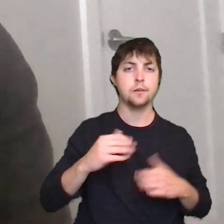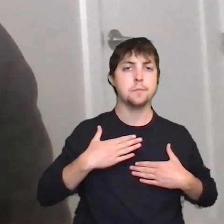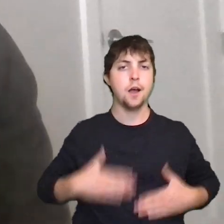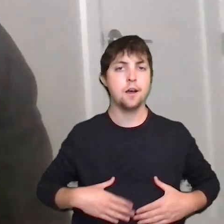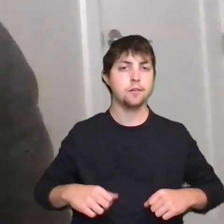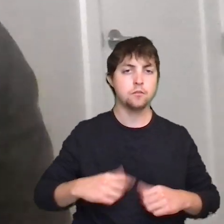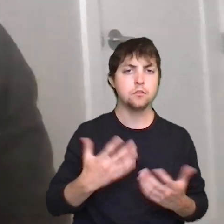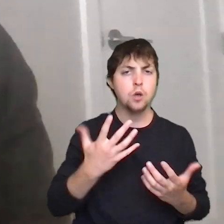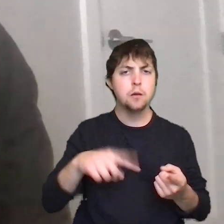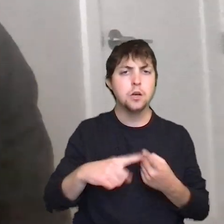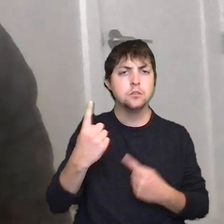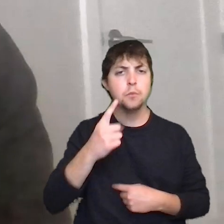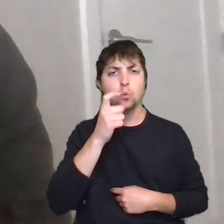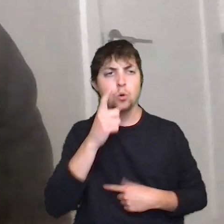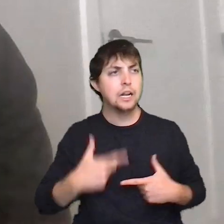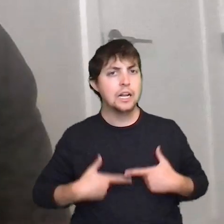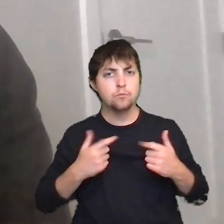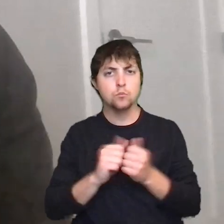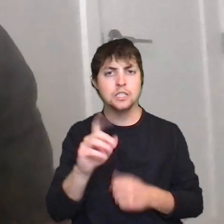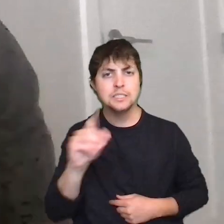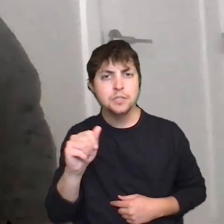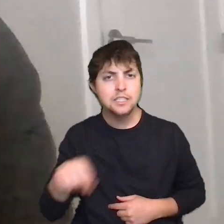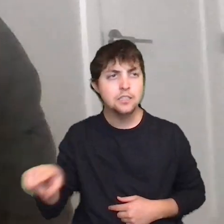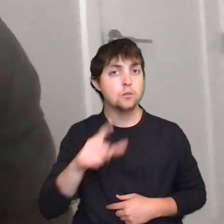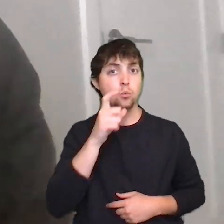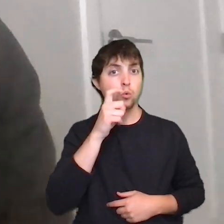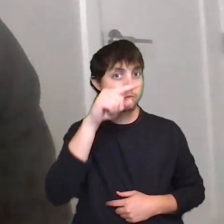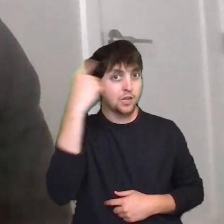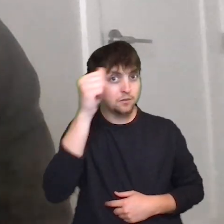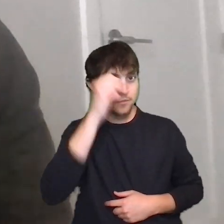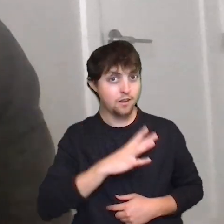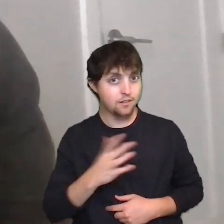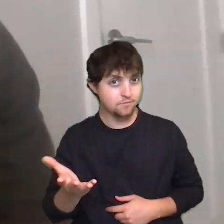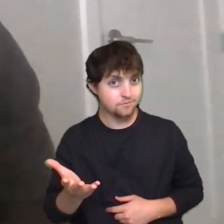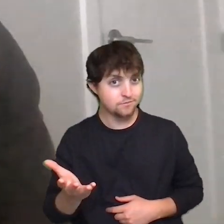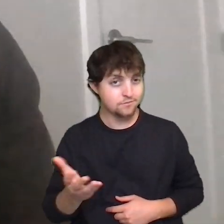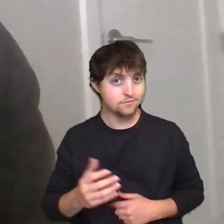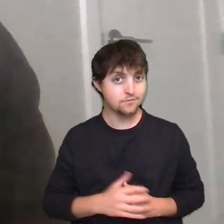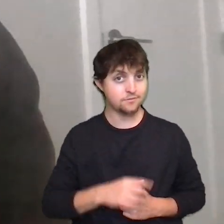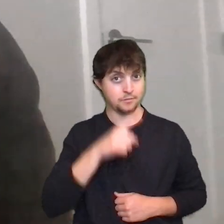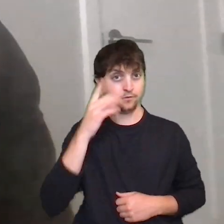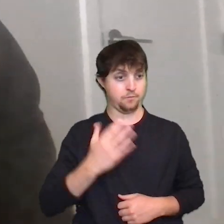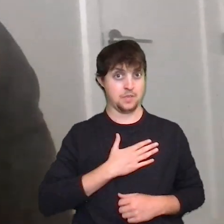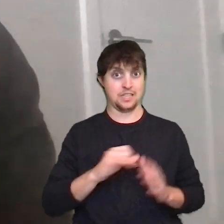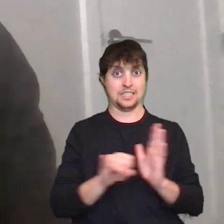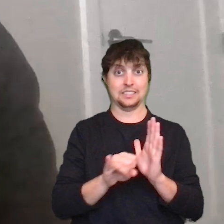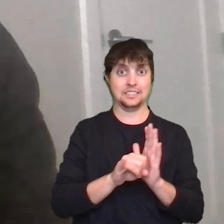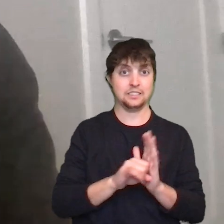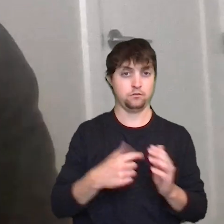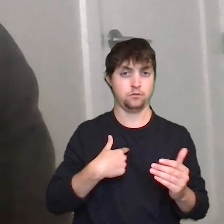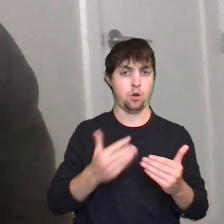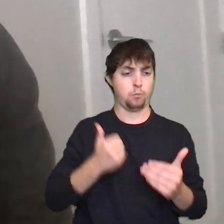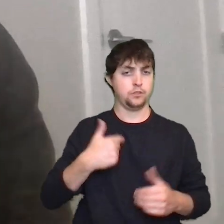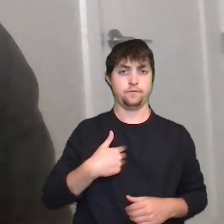But what about someone who does live with a disability, who is a Black male? Because of my identities, I almost